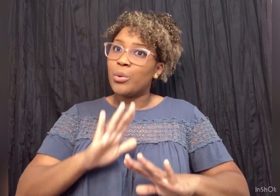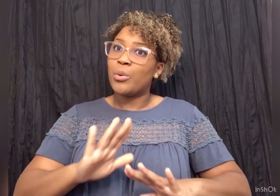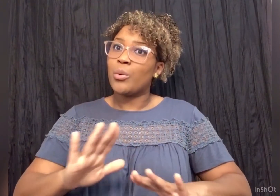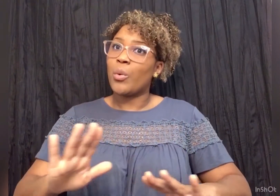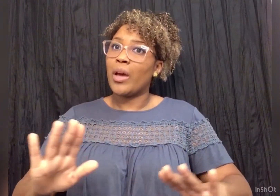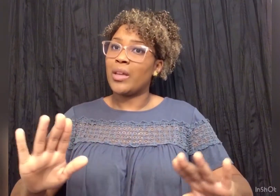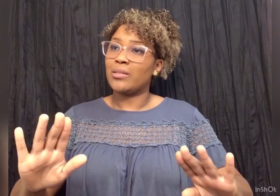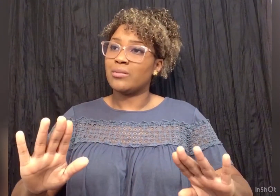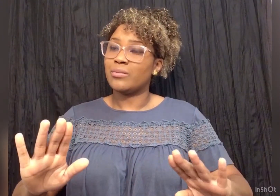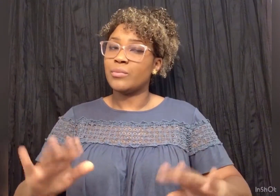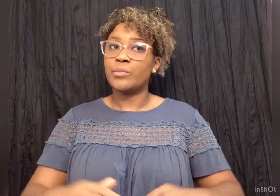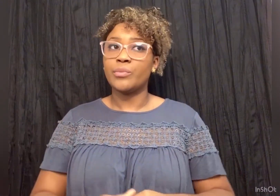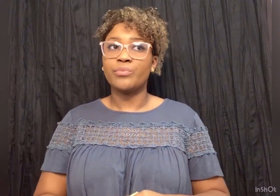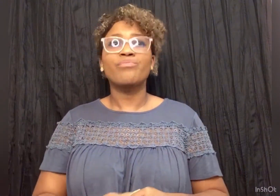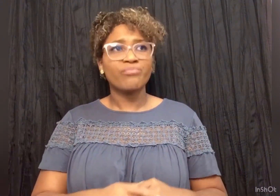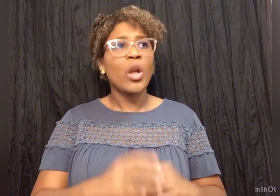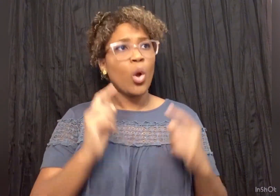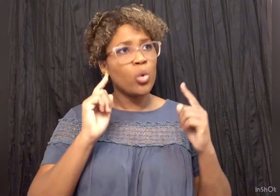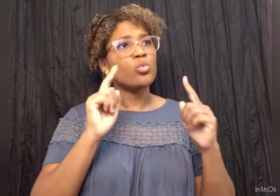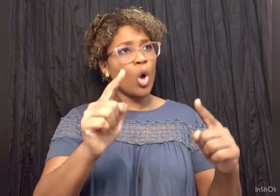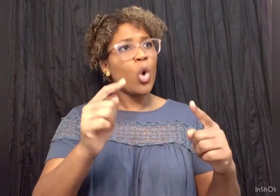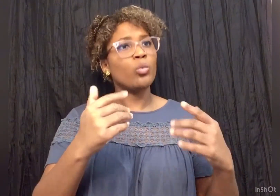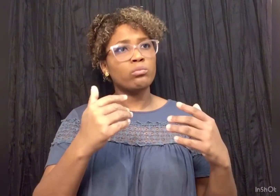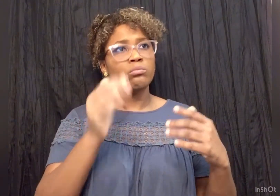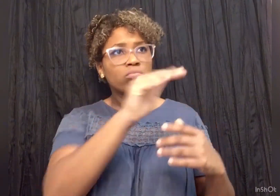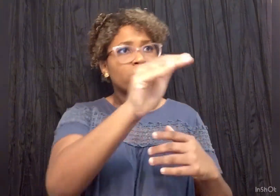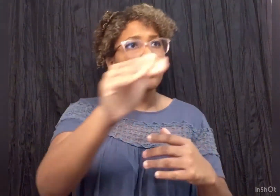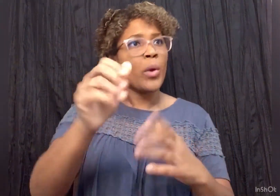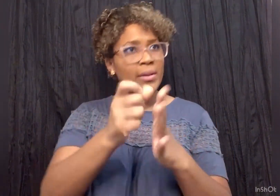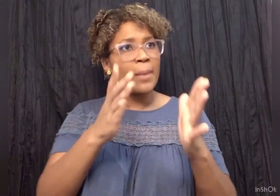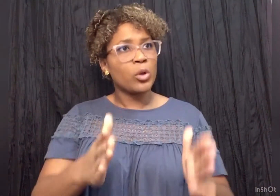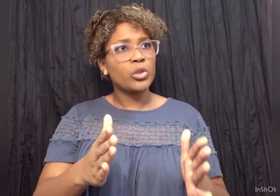Go and wake the neighbors, said my father. They must get ready.